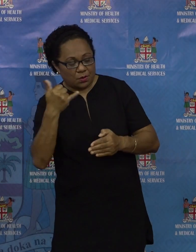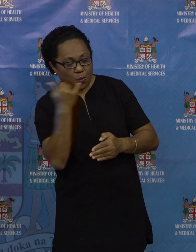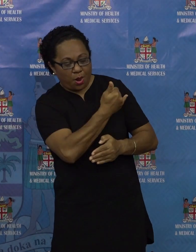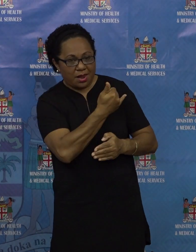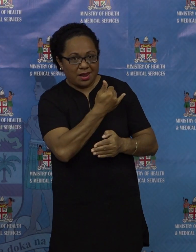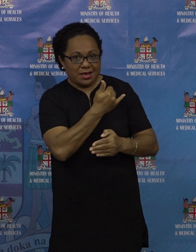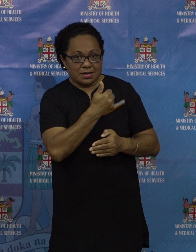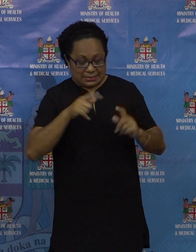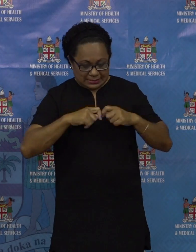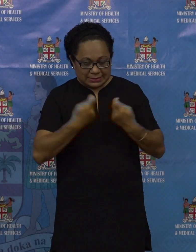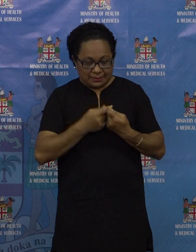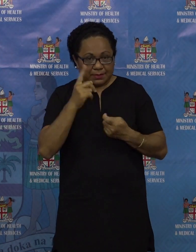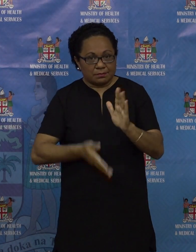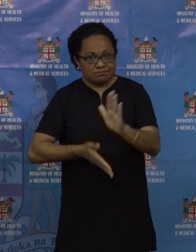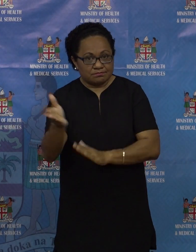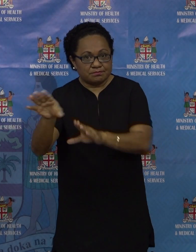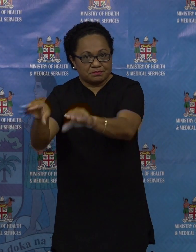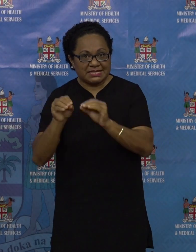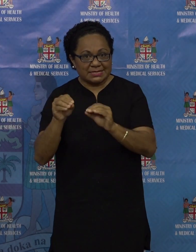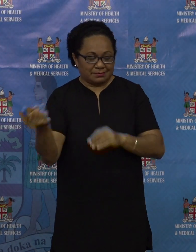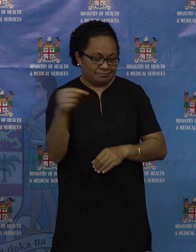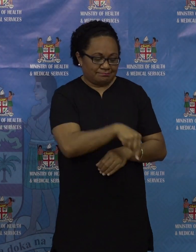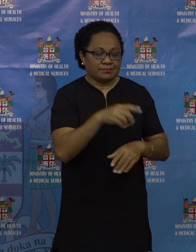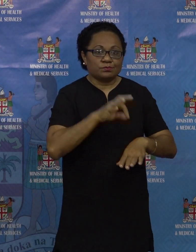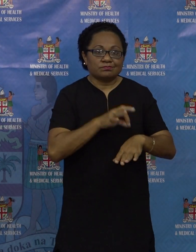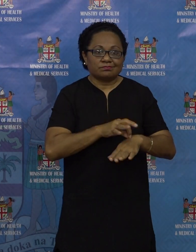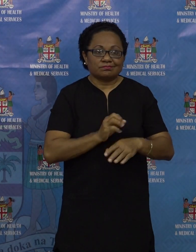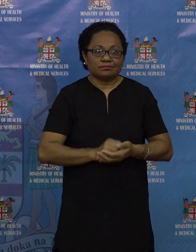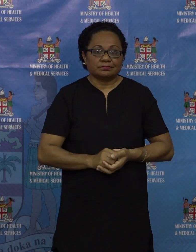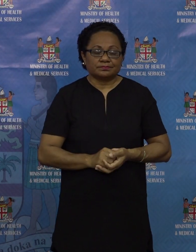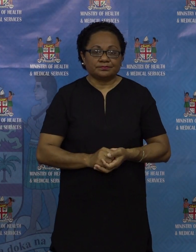who has developed severe flu-like symptoms.